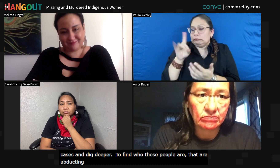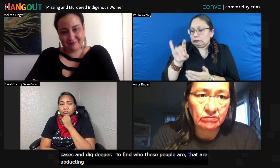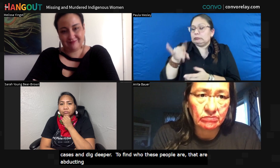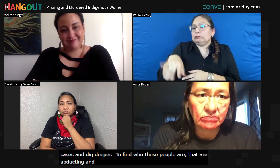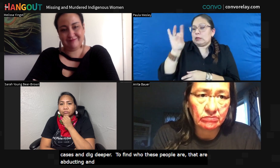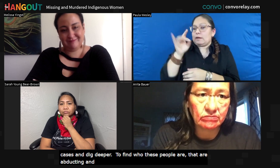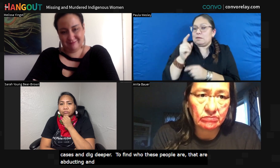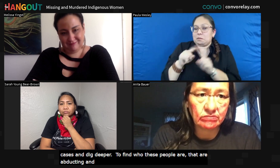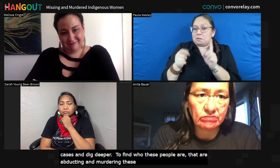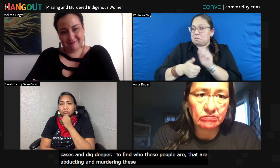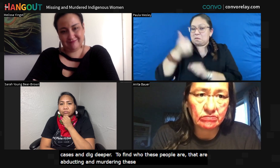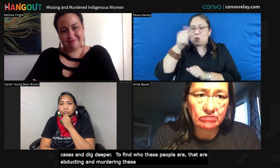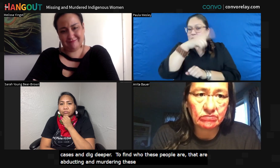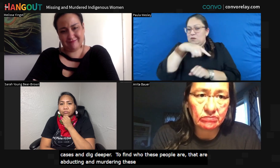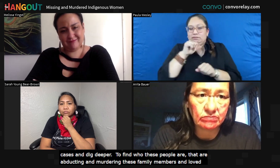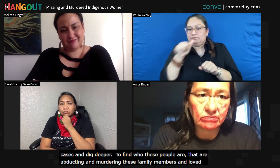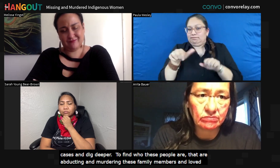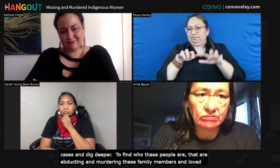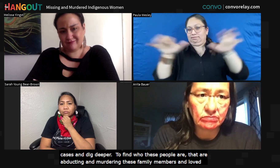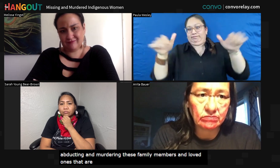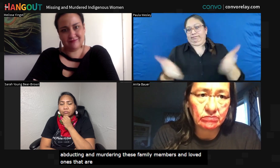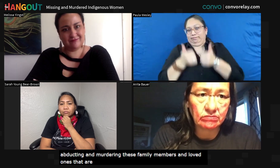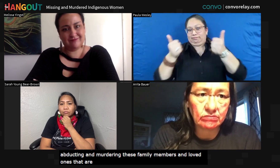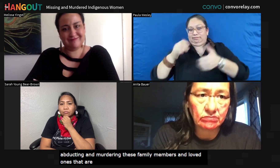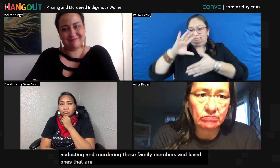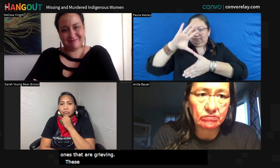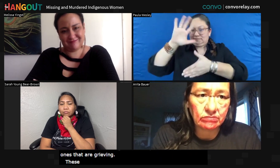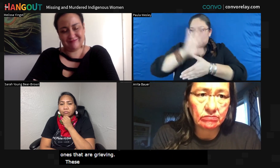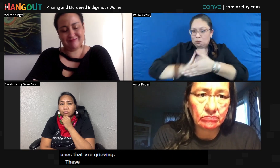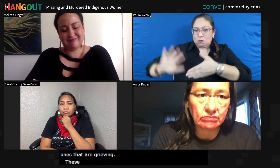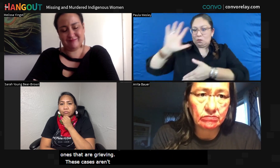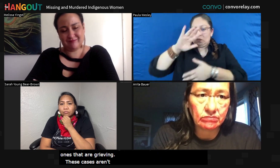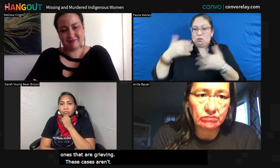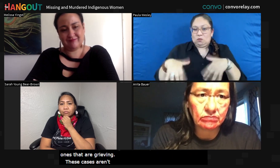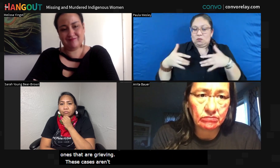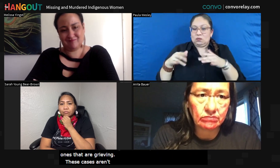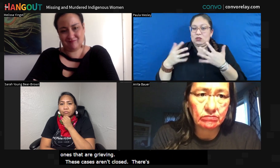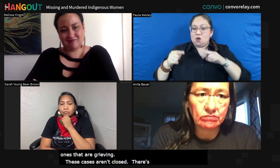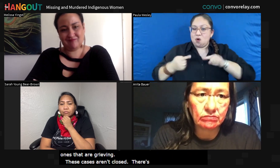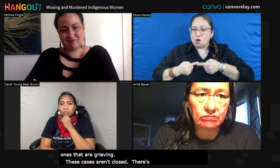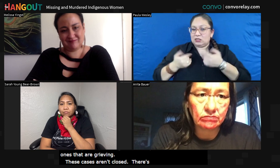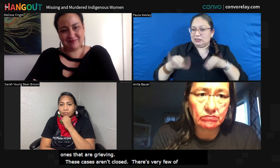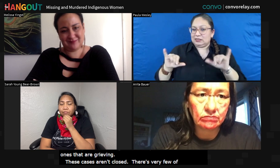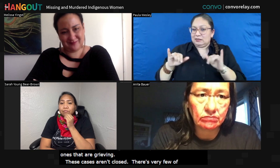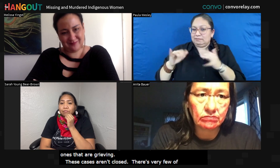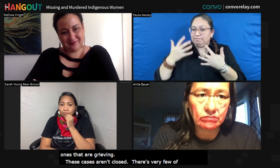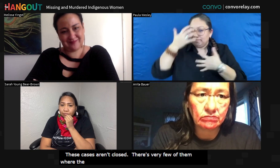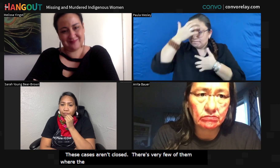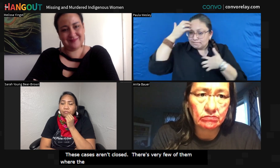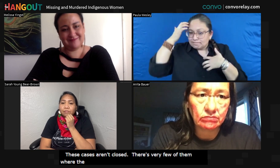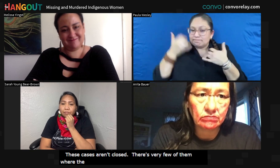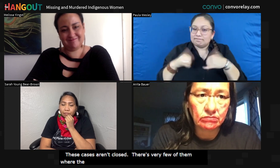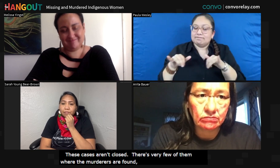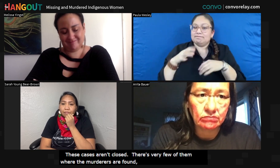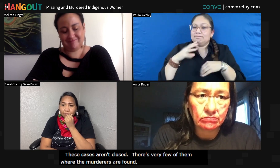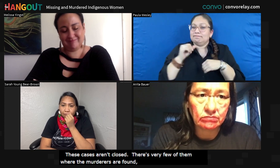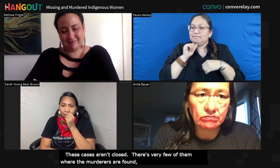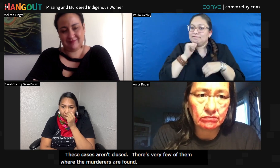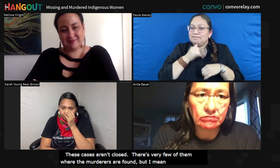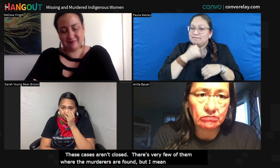There's very few of them that, you know, where the murderers are found. But I mean, the number is so small compared to what's out there.